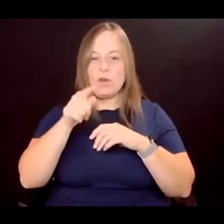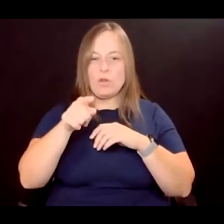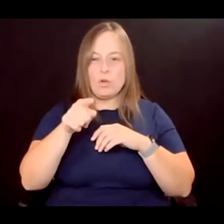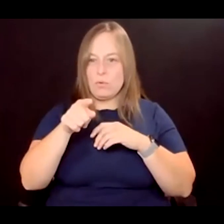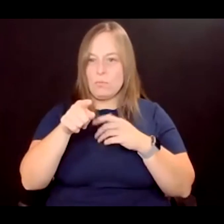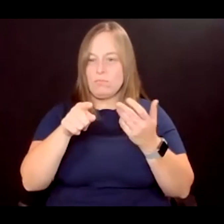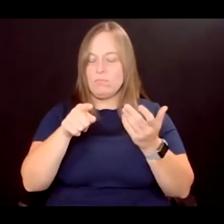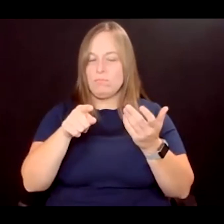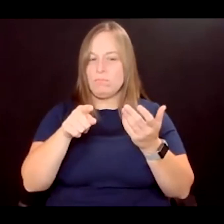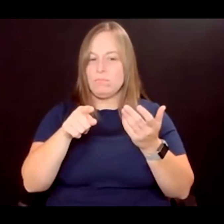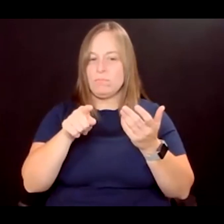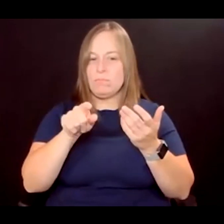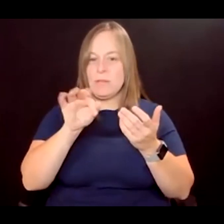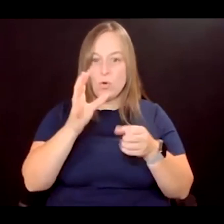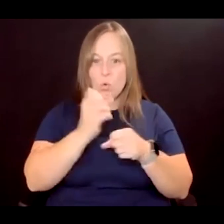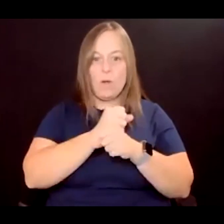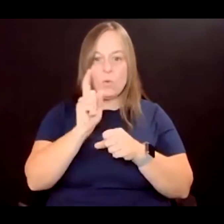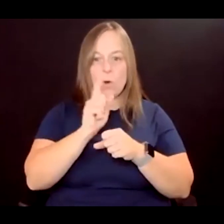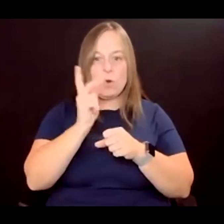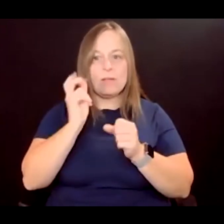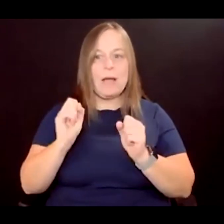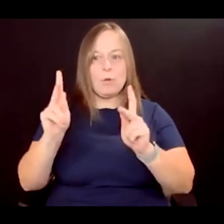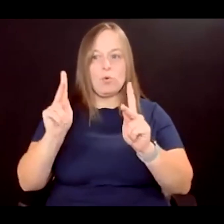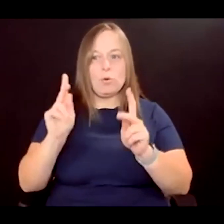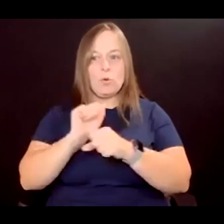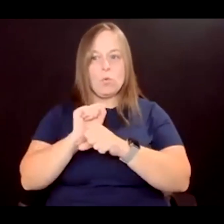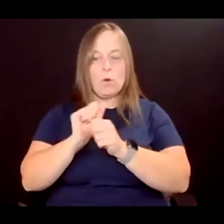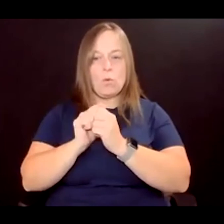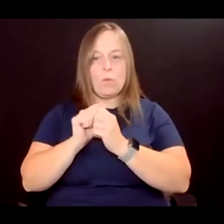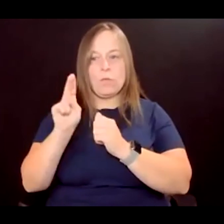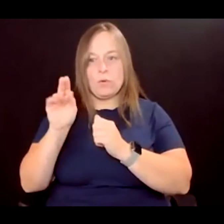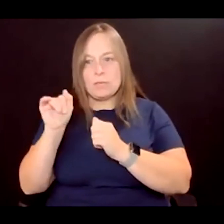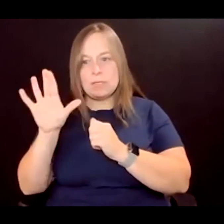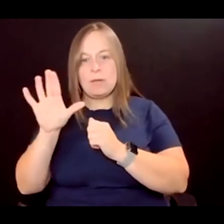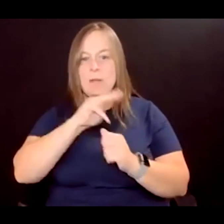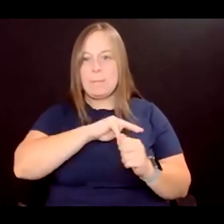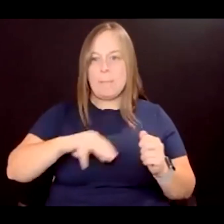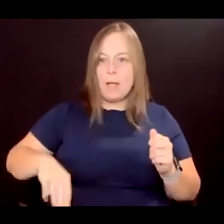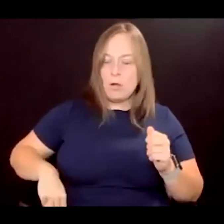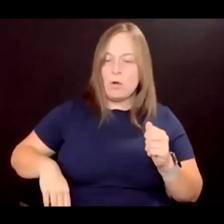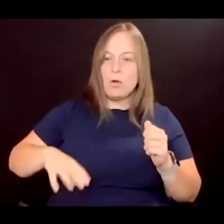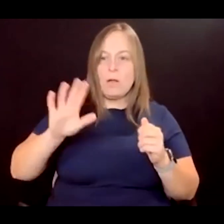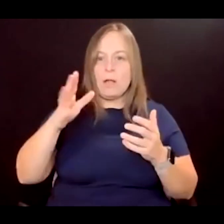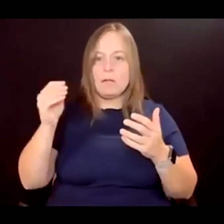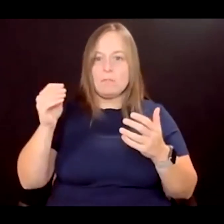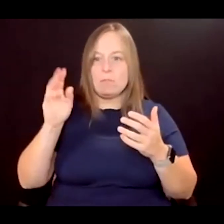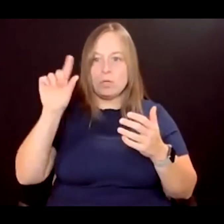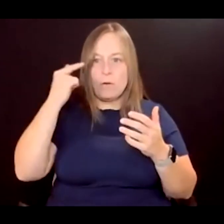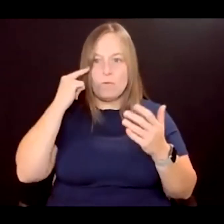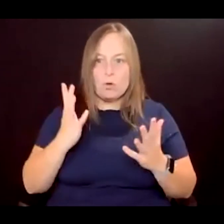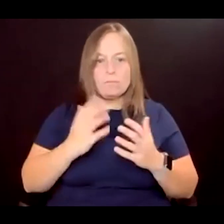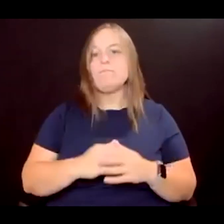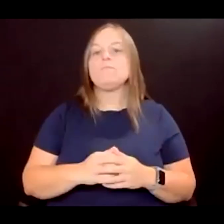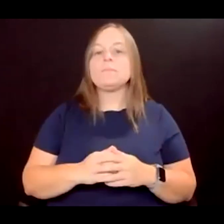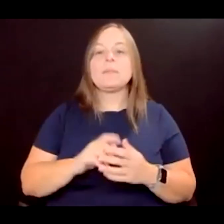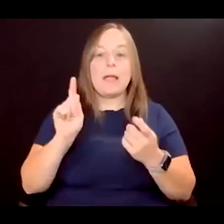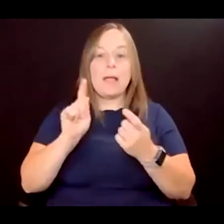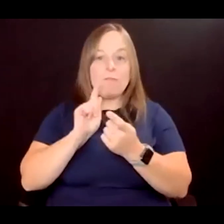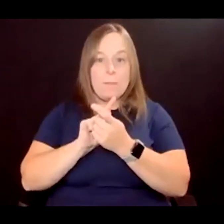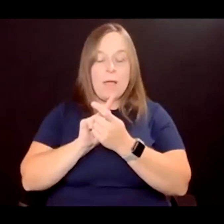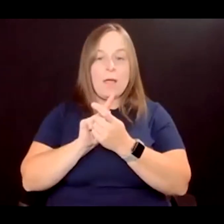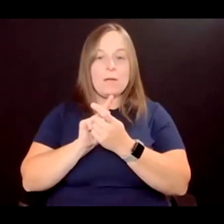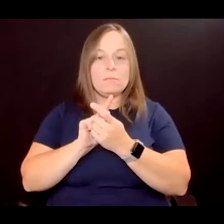that 24 hours after cessation of snowfall should it be removed. I shovel at my house and I know sometimes